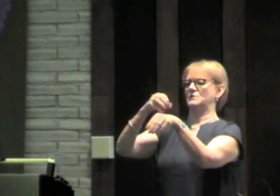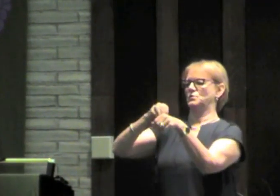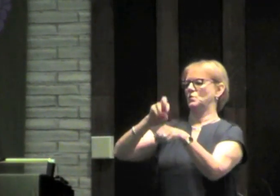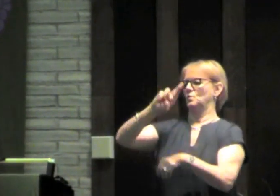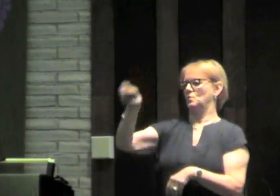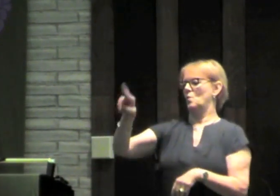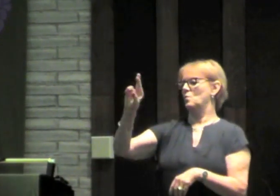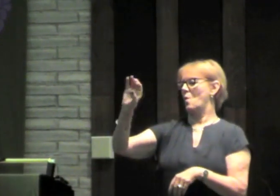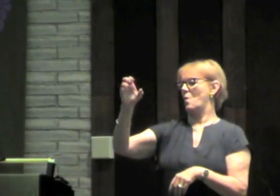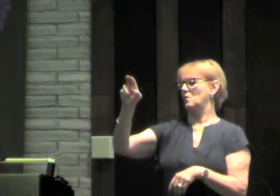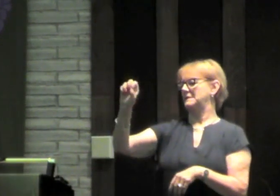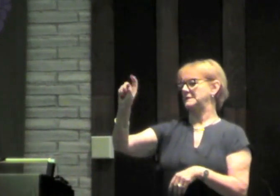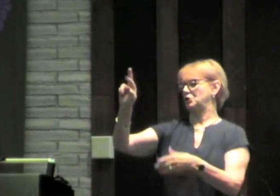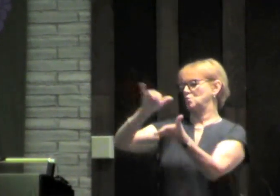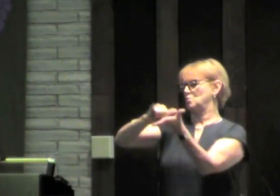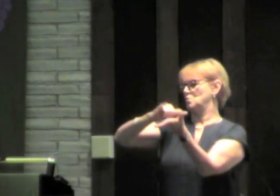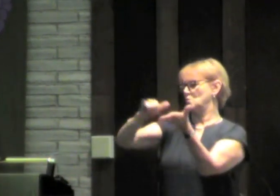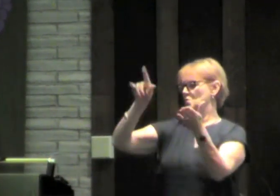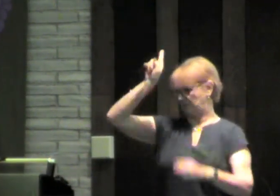agency. And it's based in Rochester, New York.